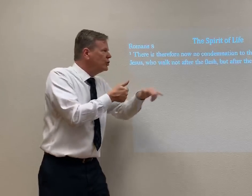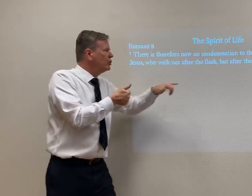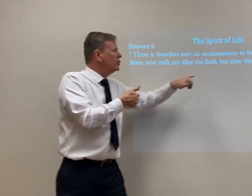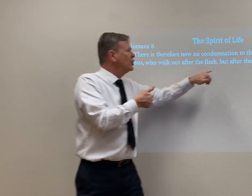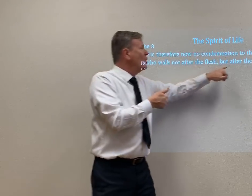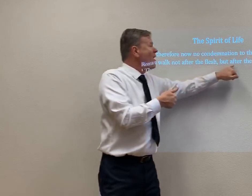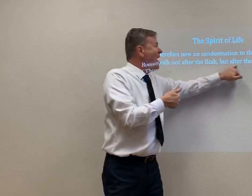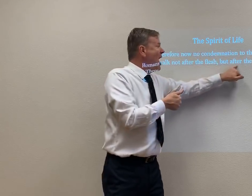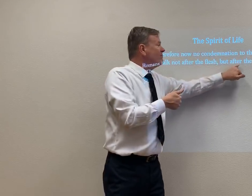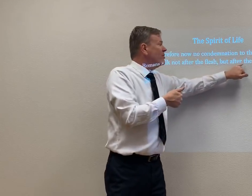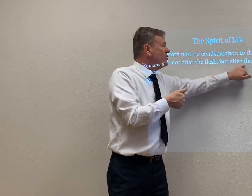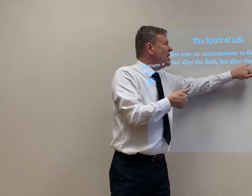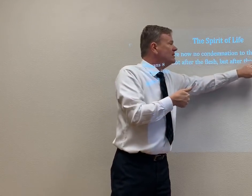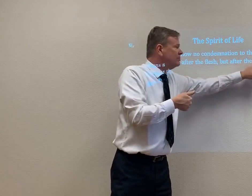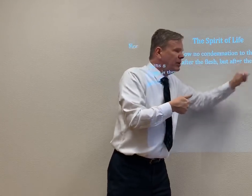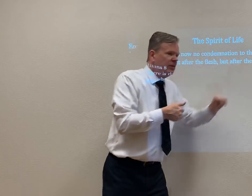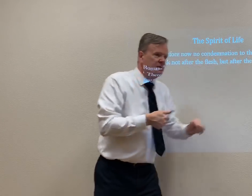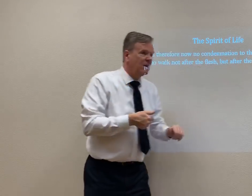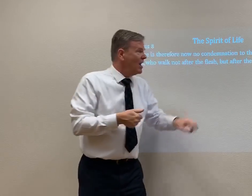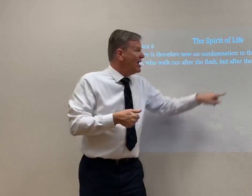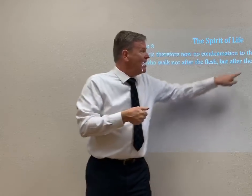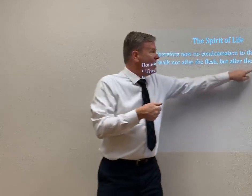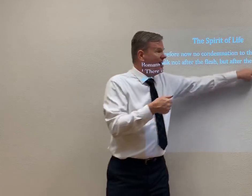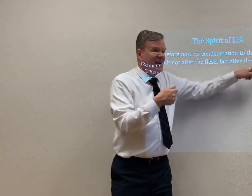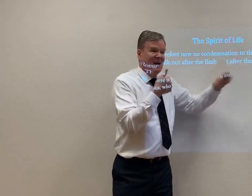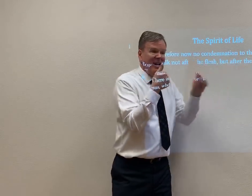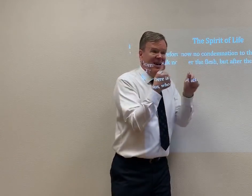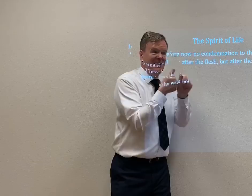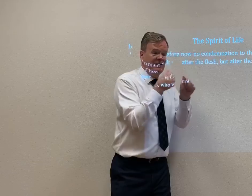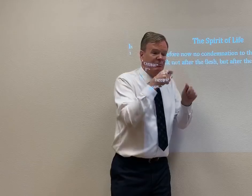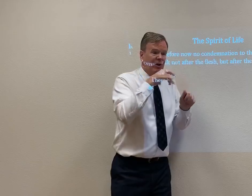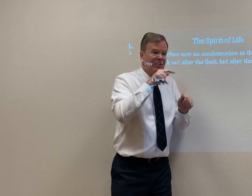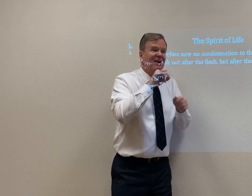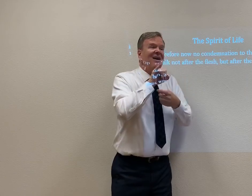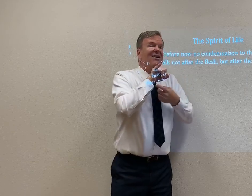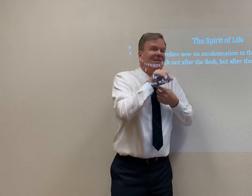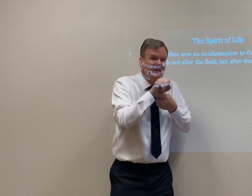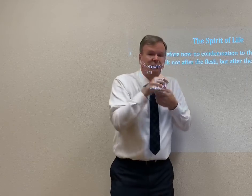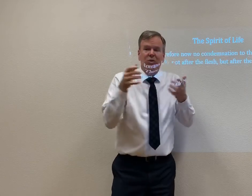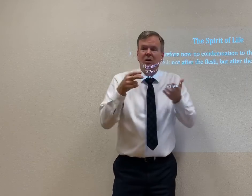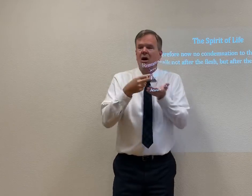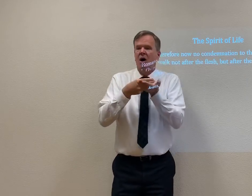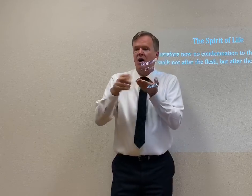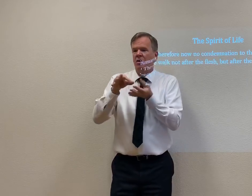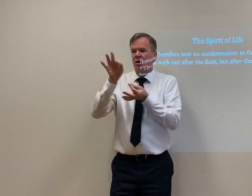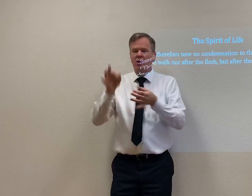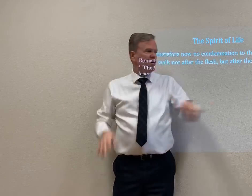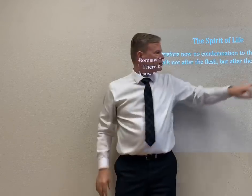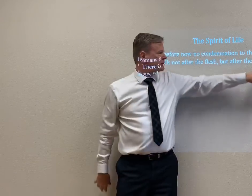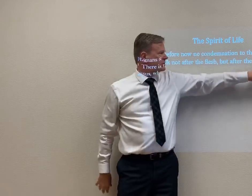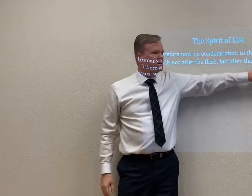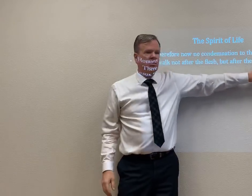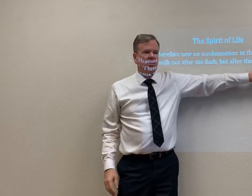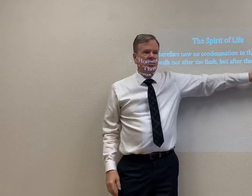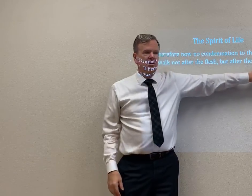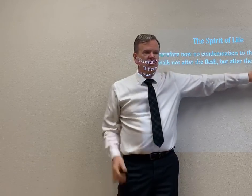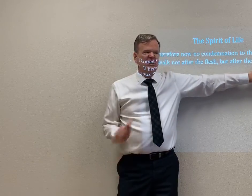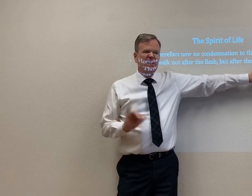Right, so after is signed this way, but after the Spirit. The Spirit, you can reference as the Holy